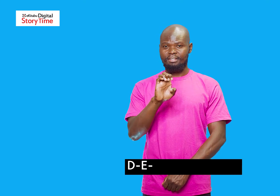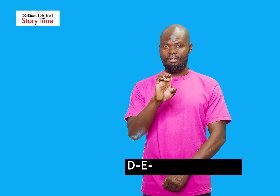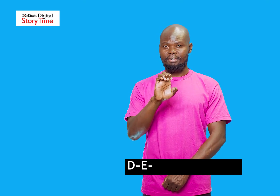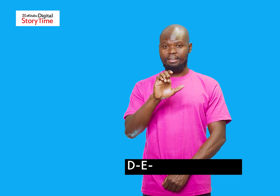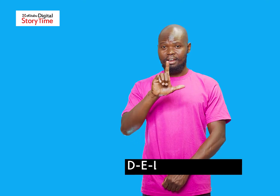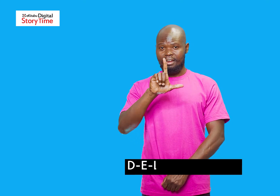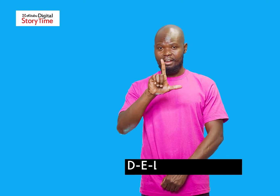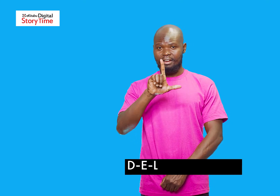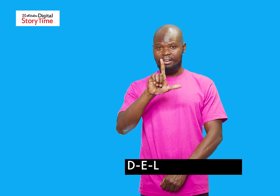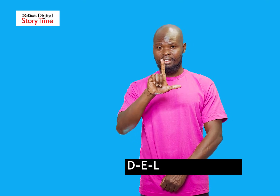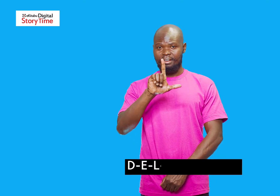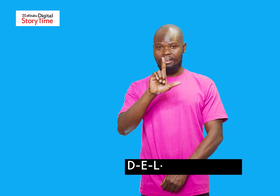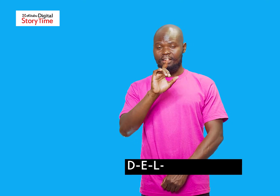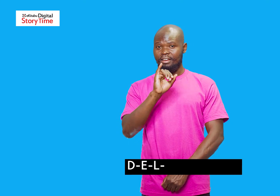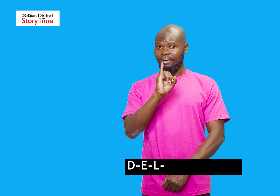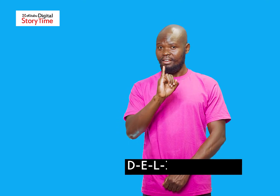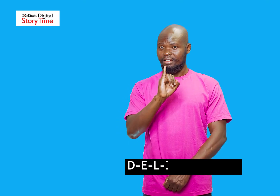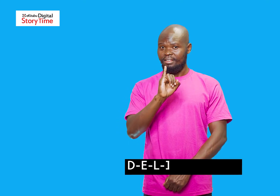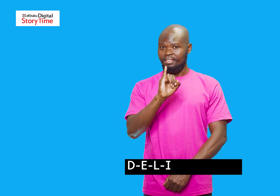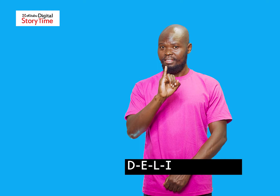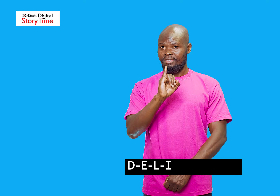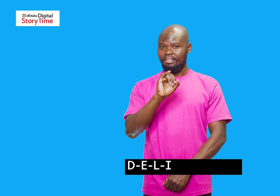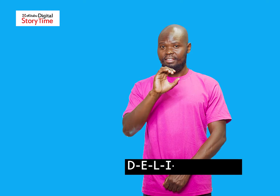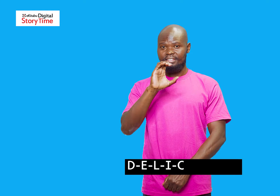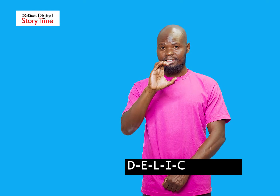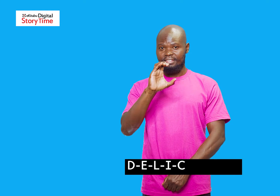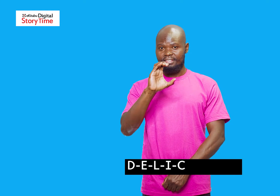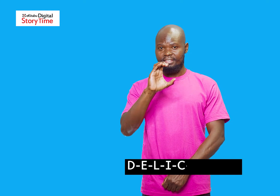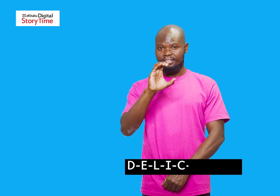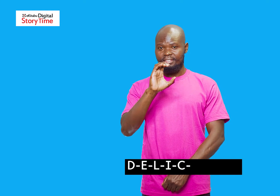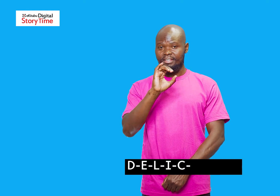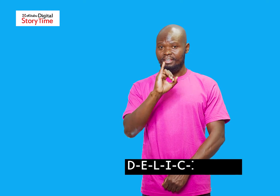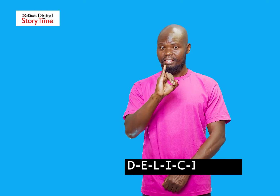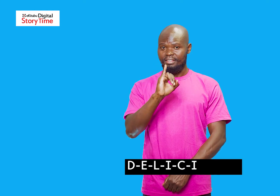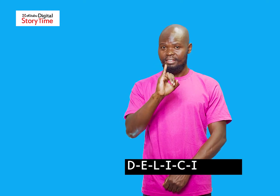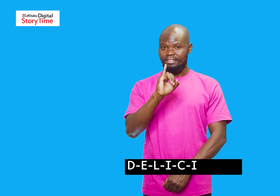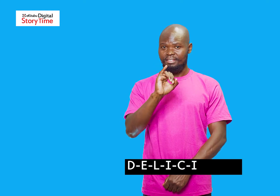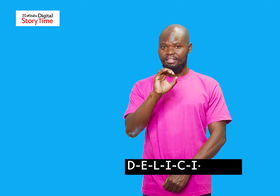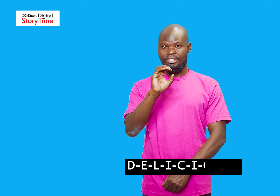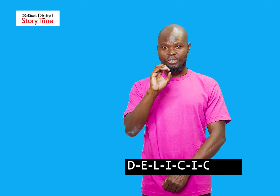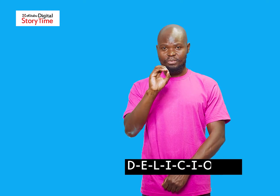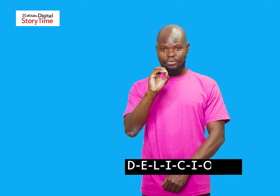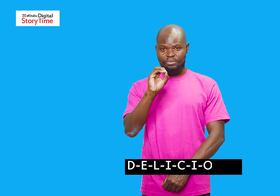E L I C I